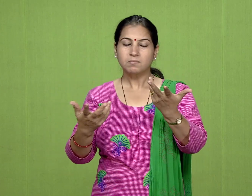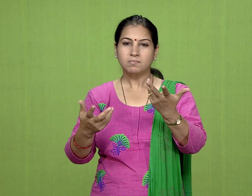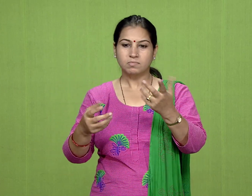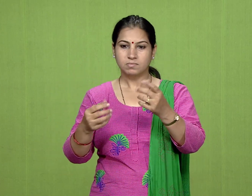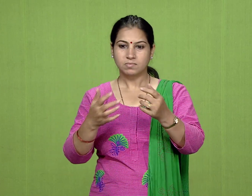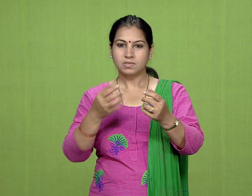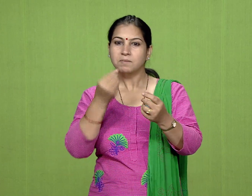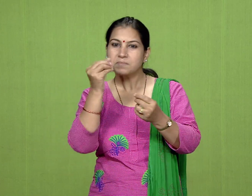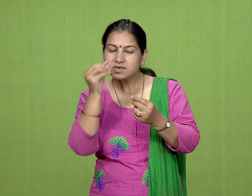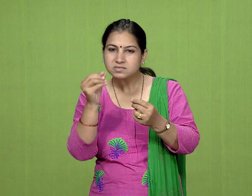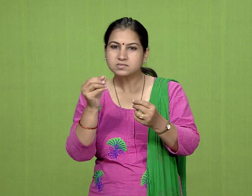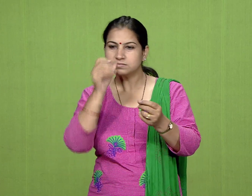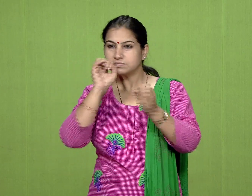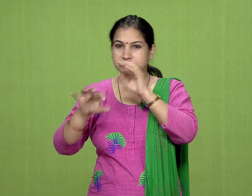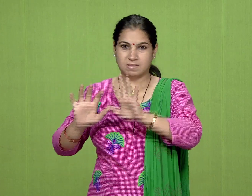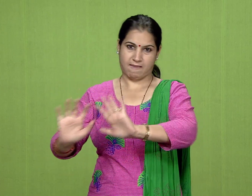seeds, dust, etc.